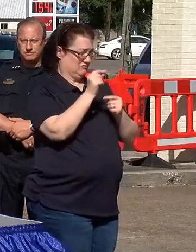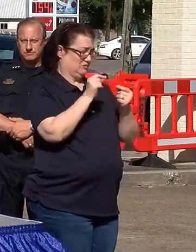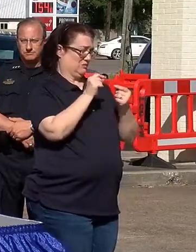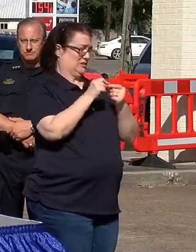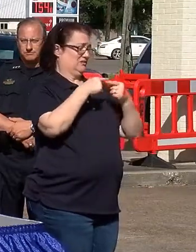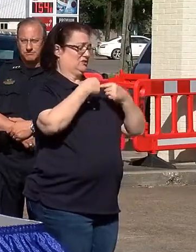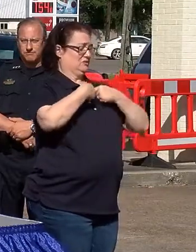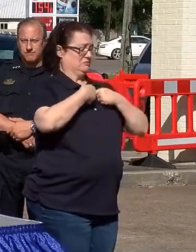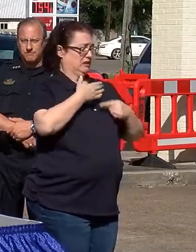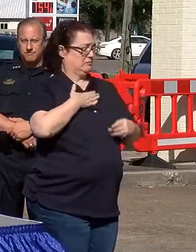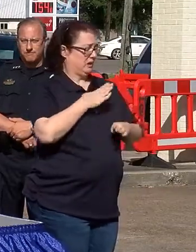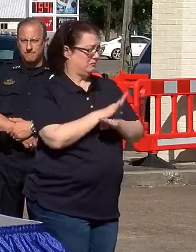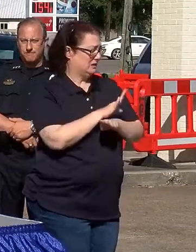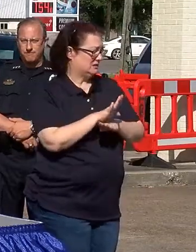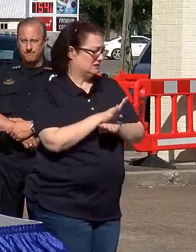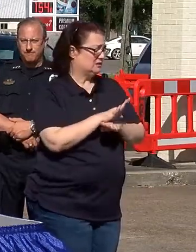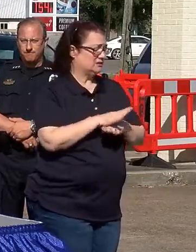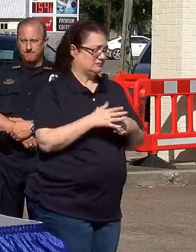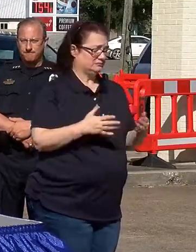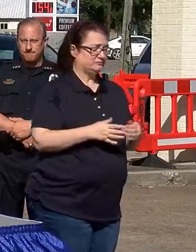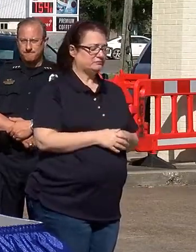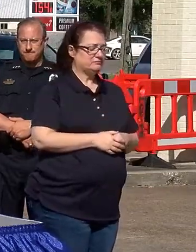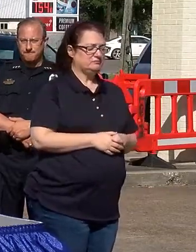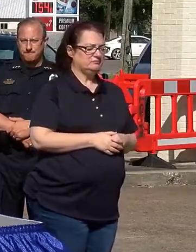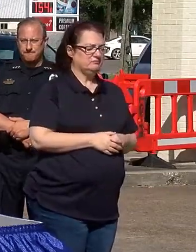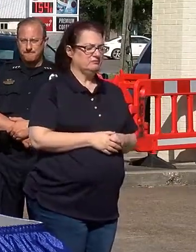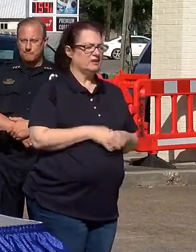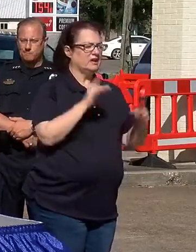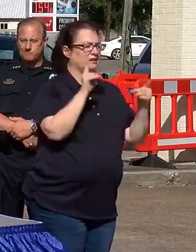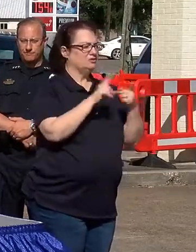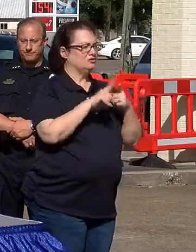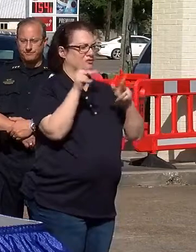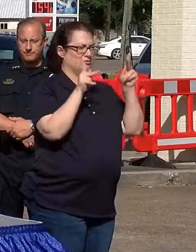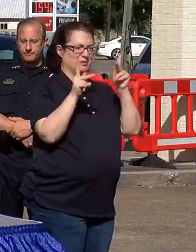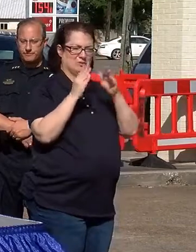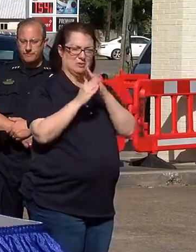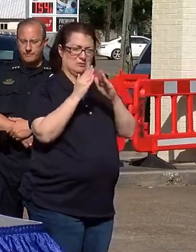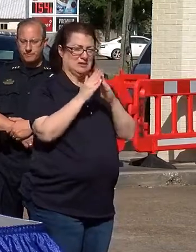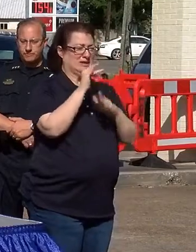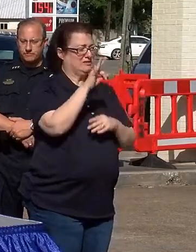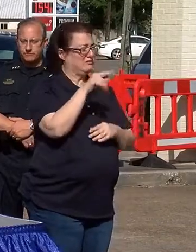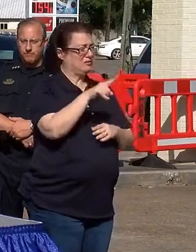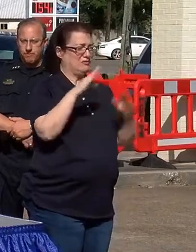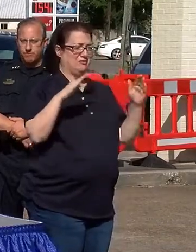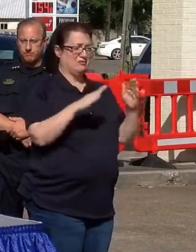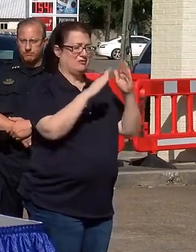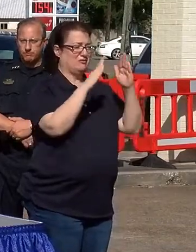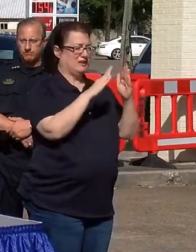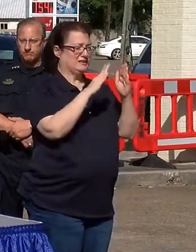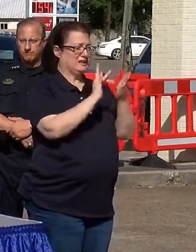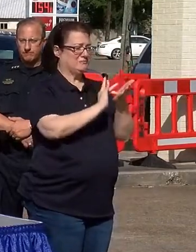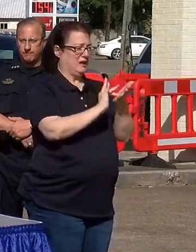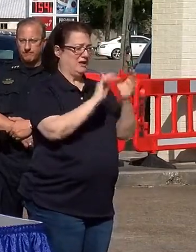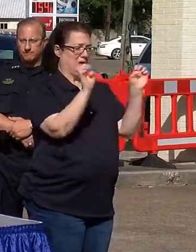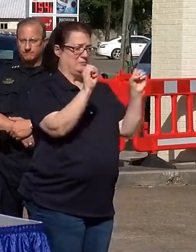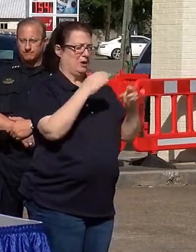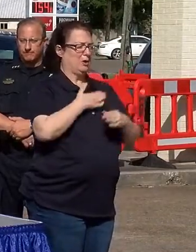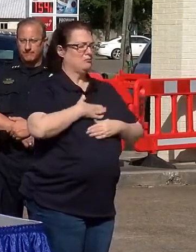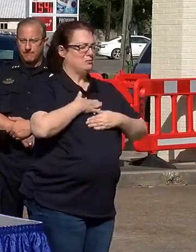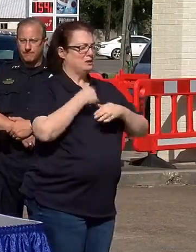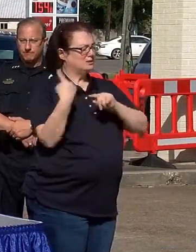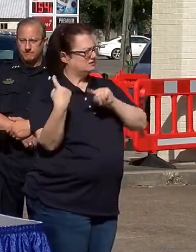To our citizens, if you are facing a medical emergency, please go to the emergency room